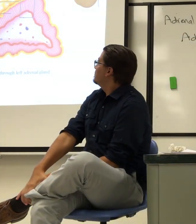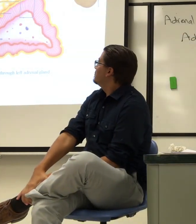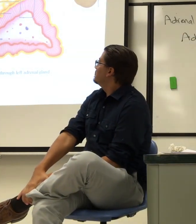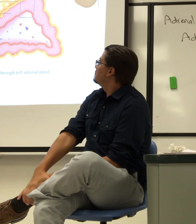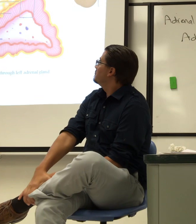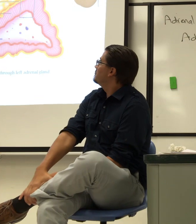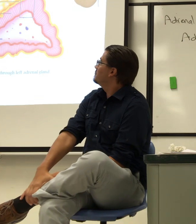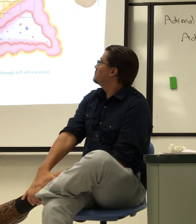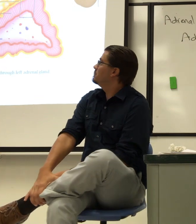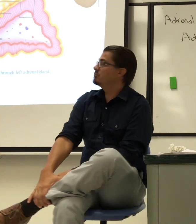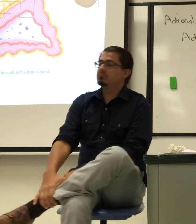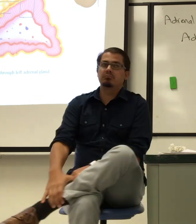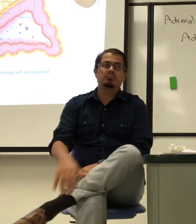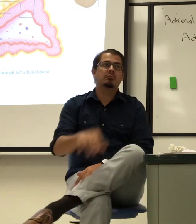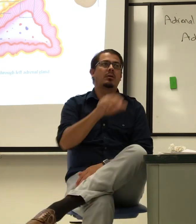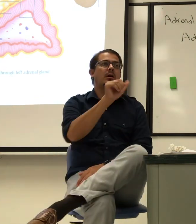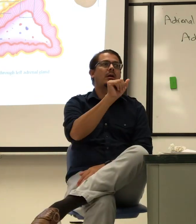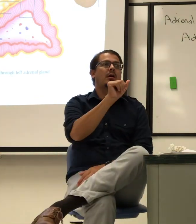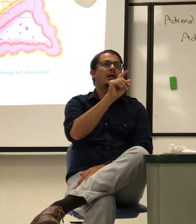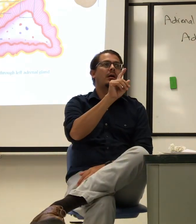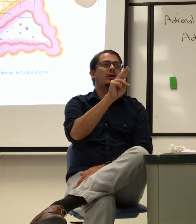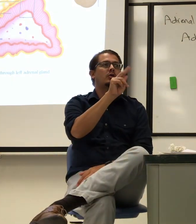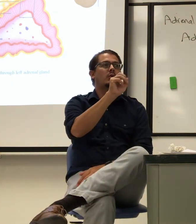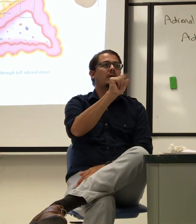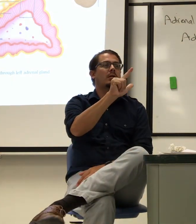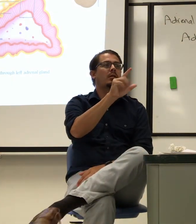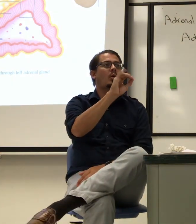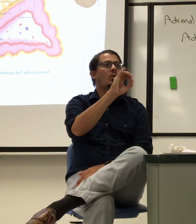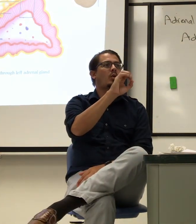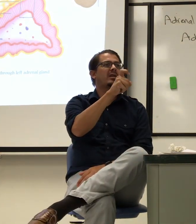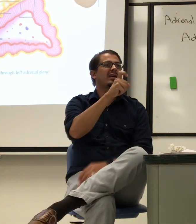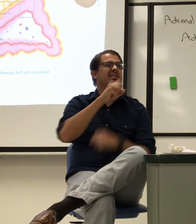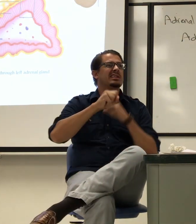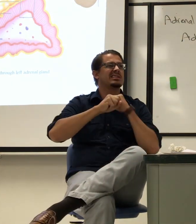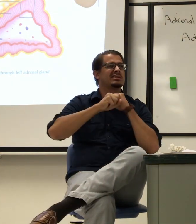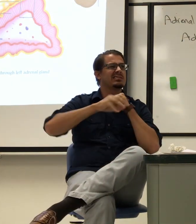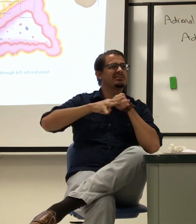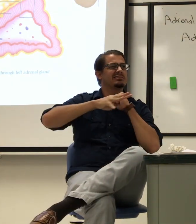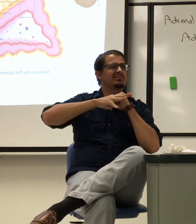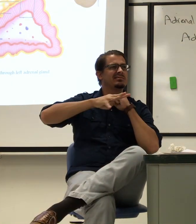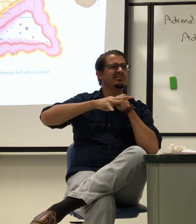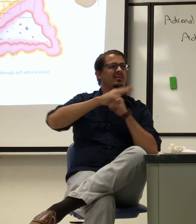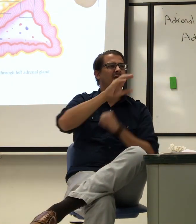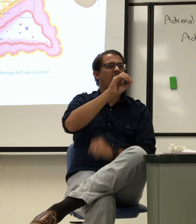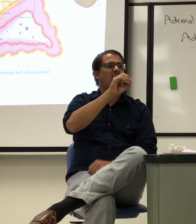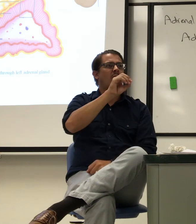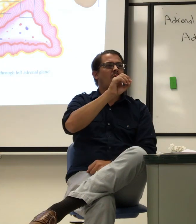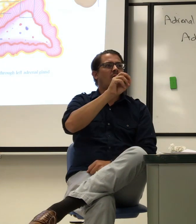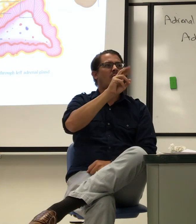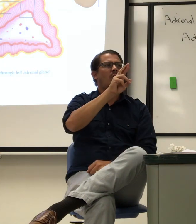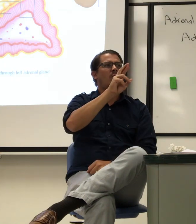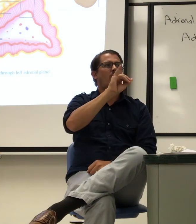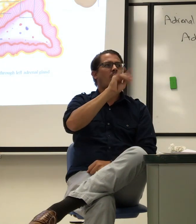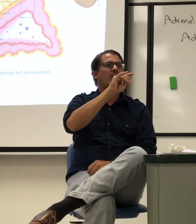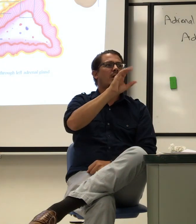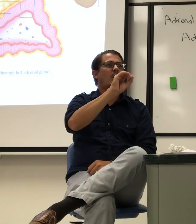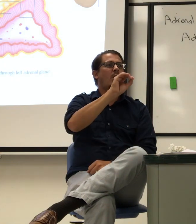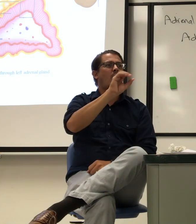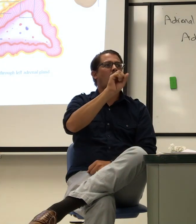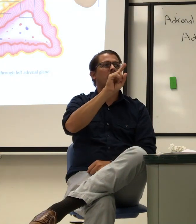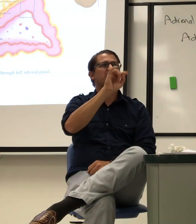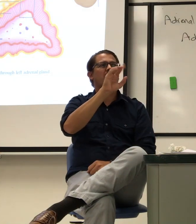the adrenal cortex, it secretes hormones called corticosteroids, which are utilized in